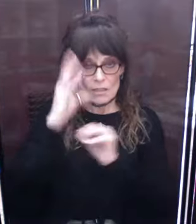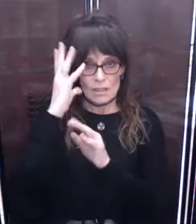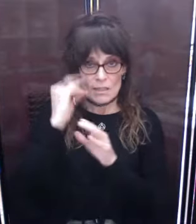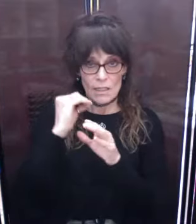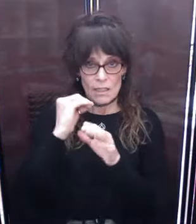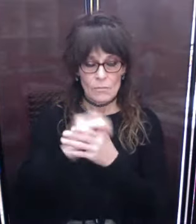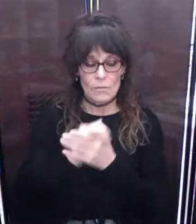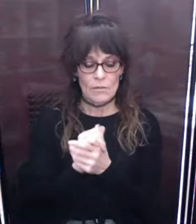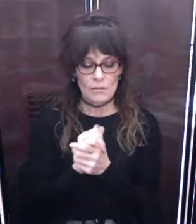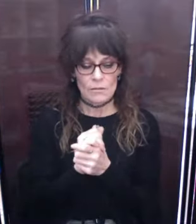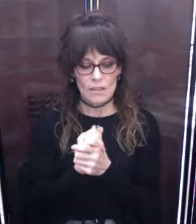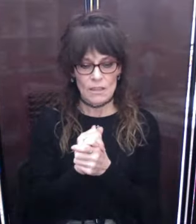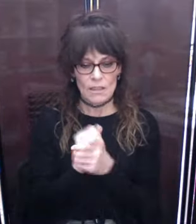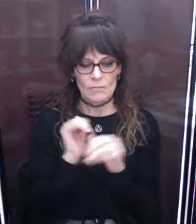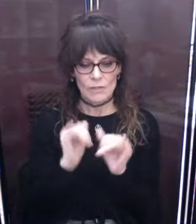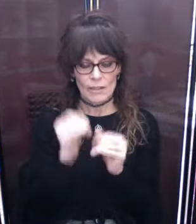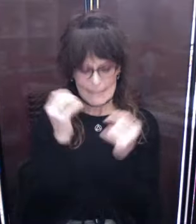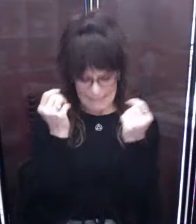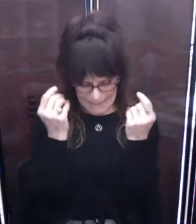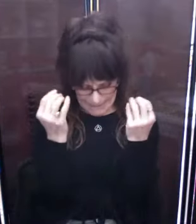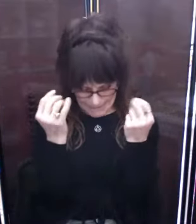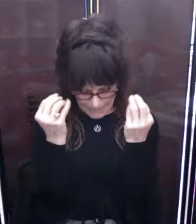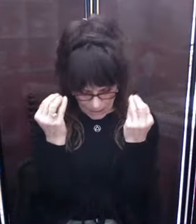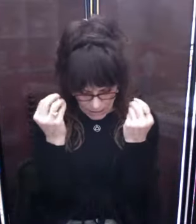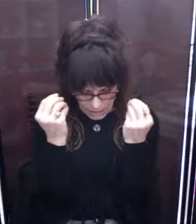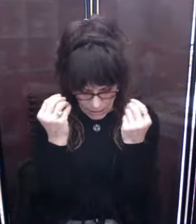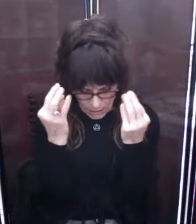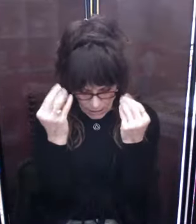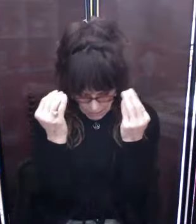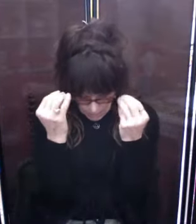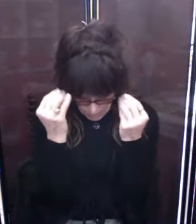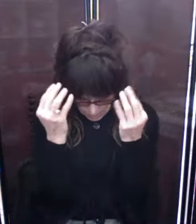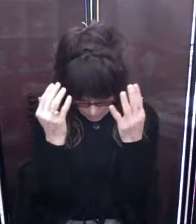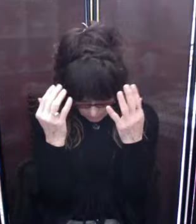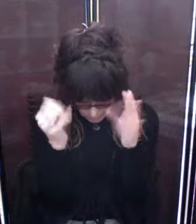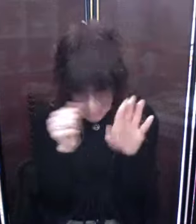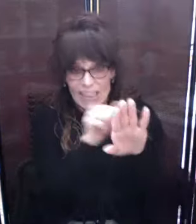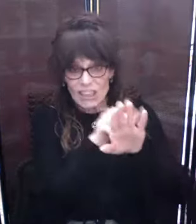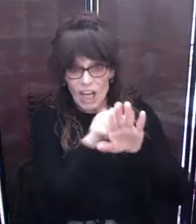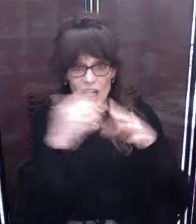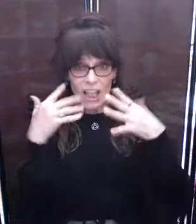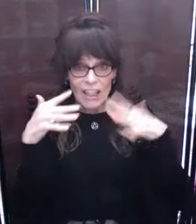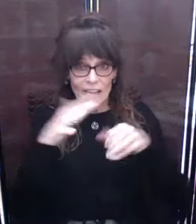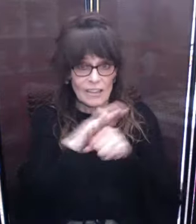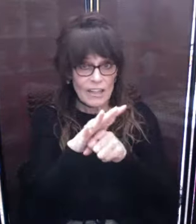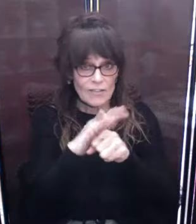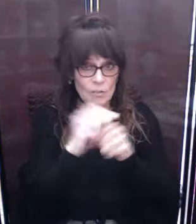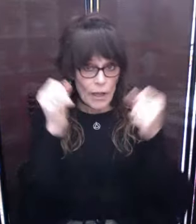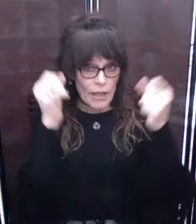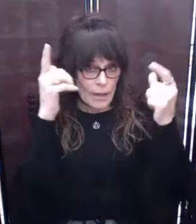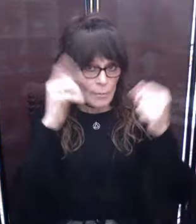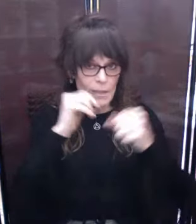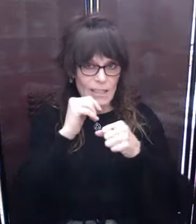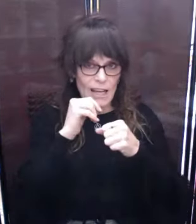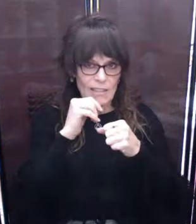And I'm trying to think about, I got to knock loud enough to wake them up, but not so loud that I scare them or make them